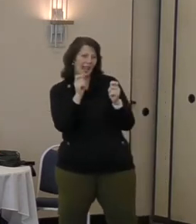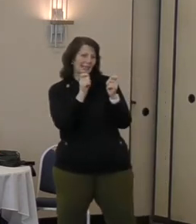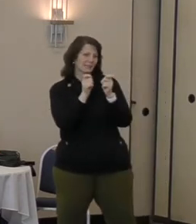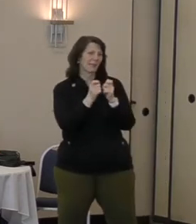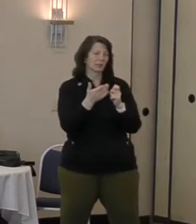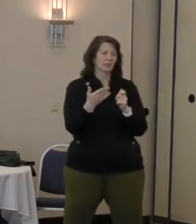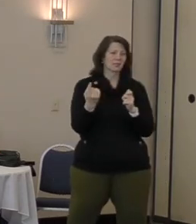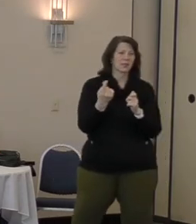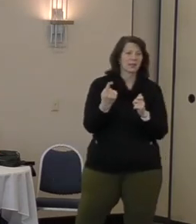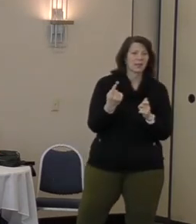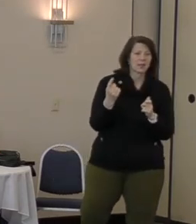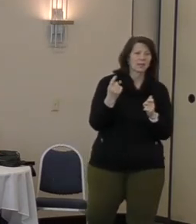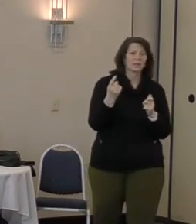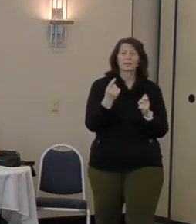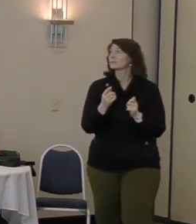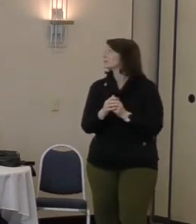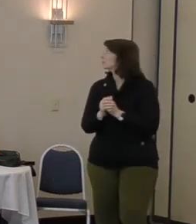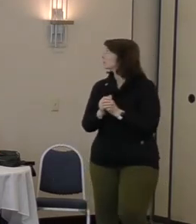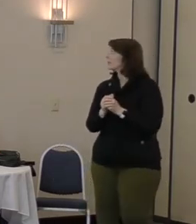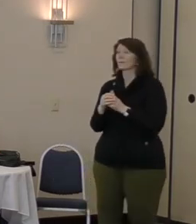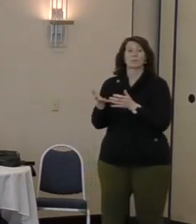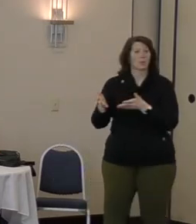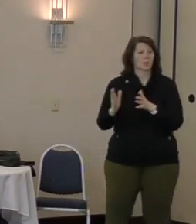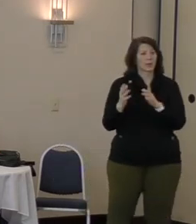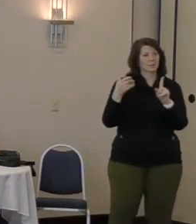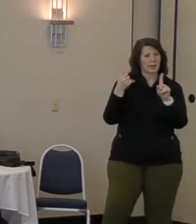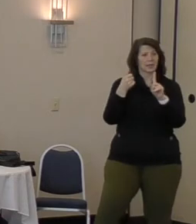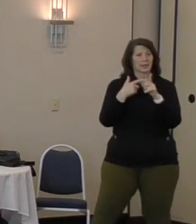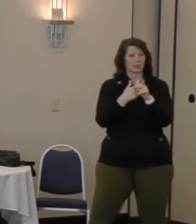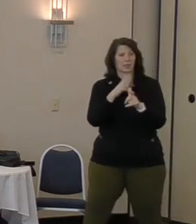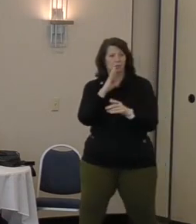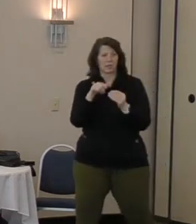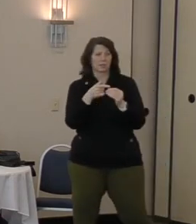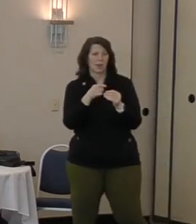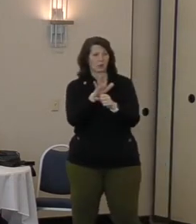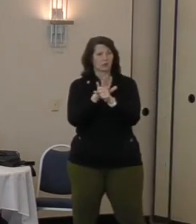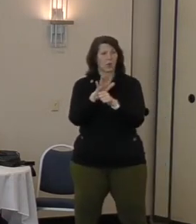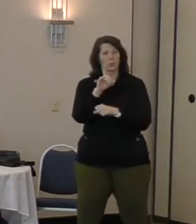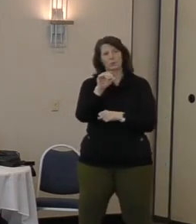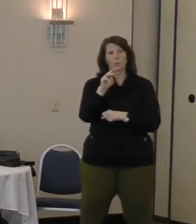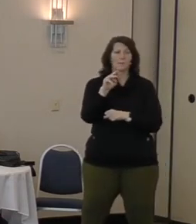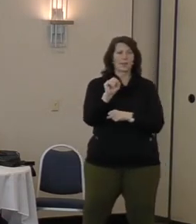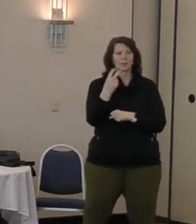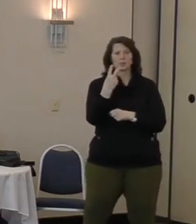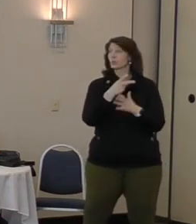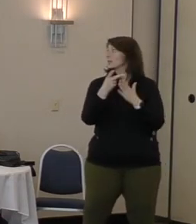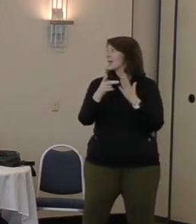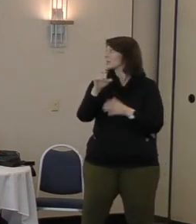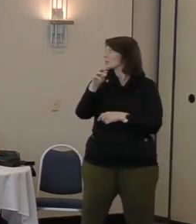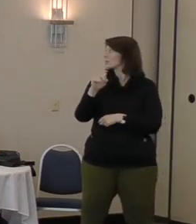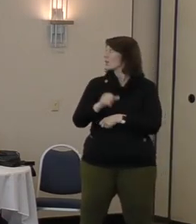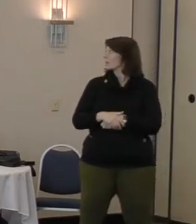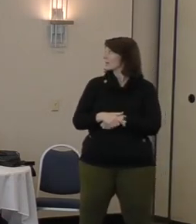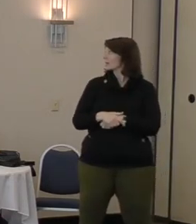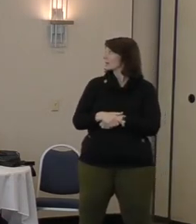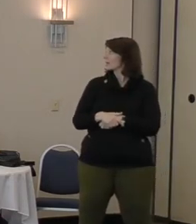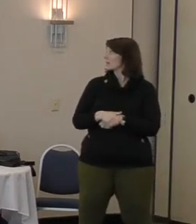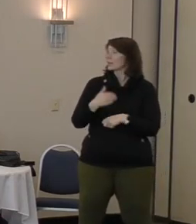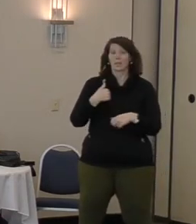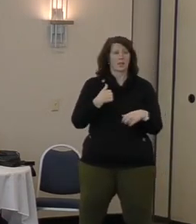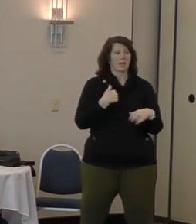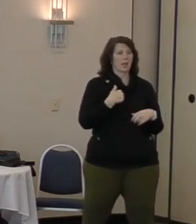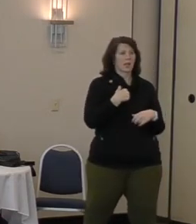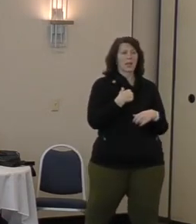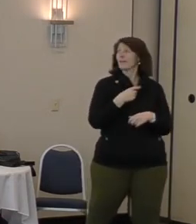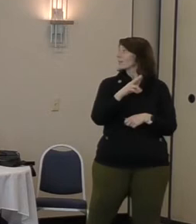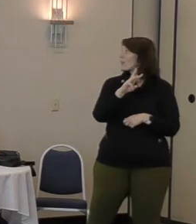But the key takeaway for me, for rugby stuff with attack, is he talks about domains. And there are essentially two kinds of domains. You have what's called a